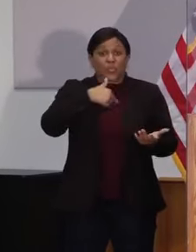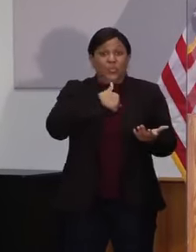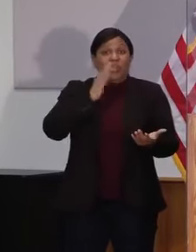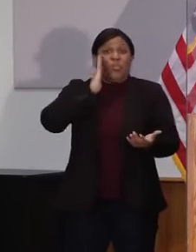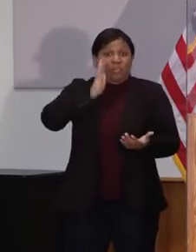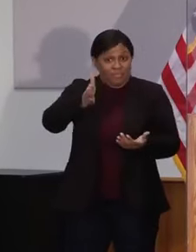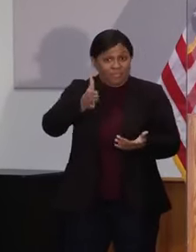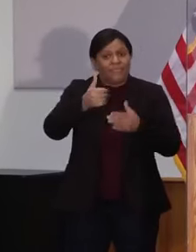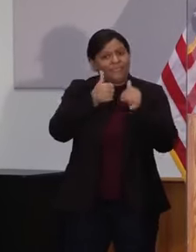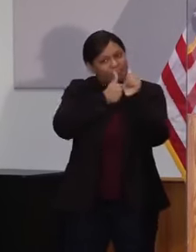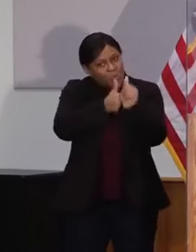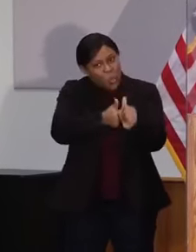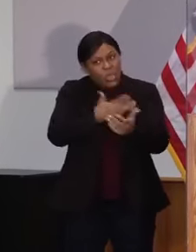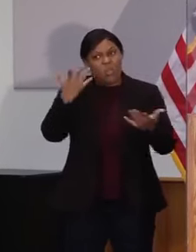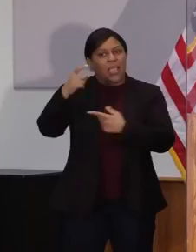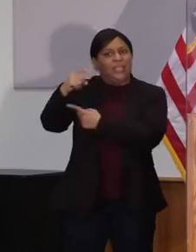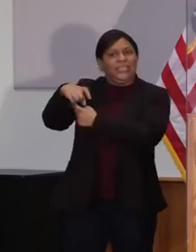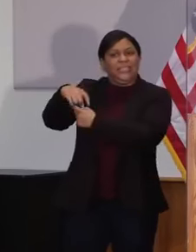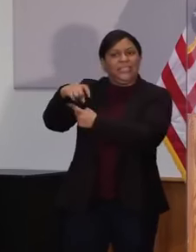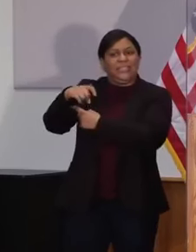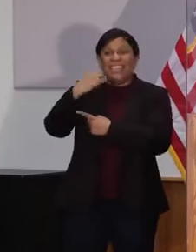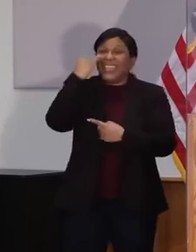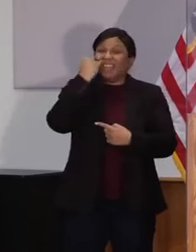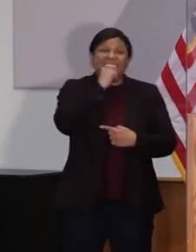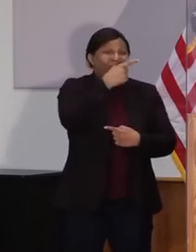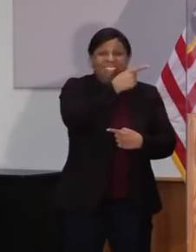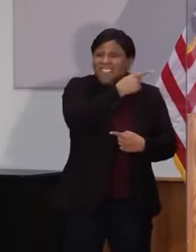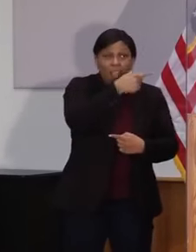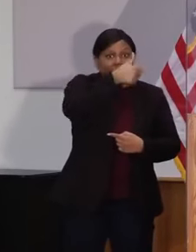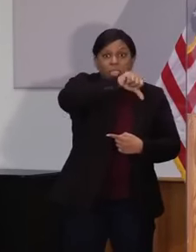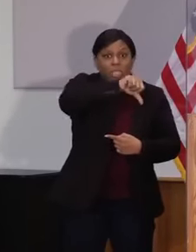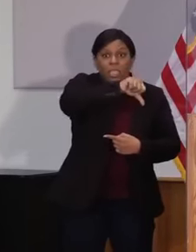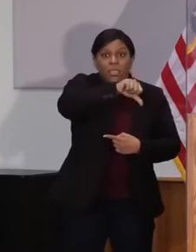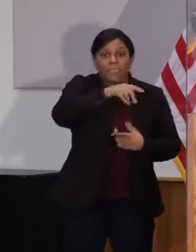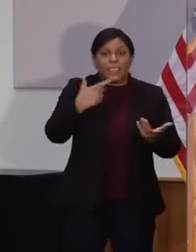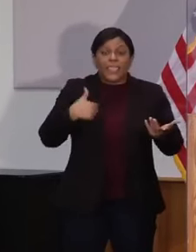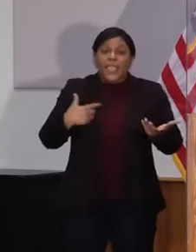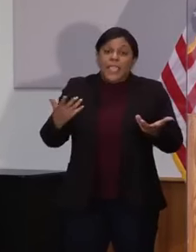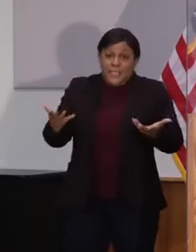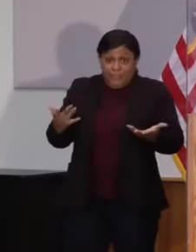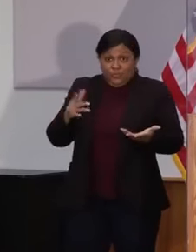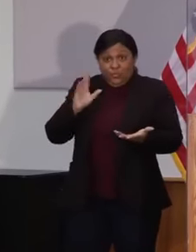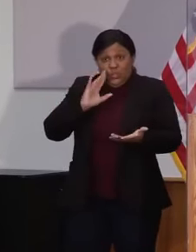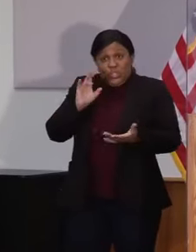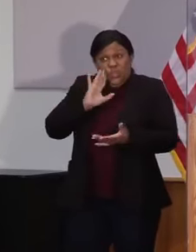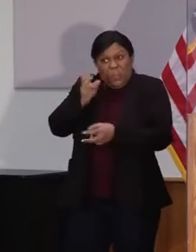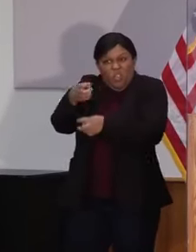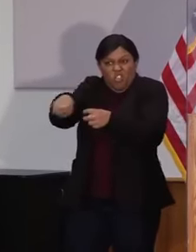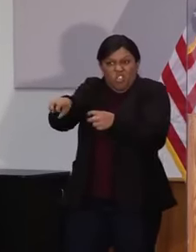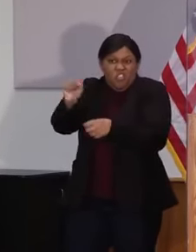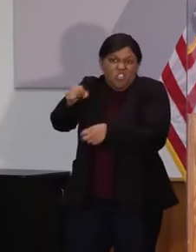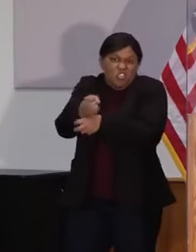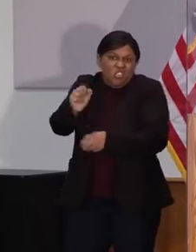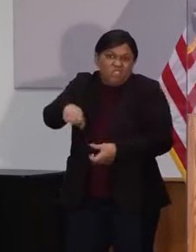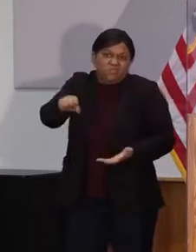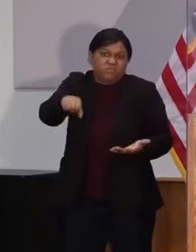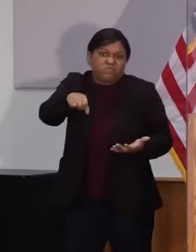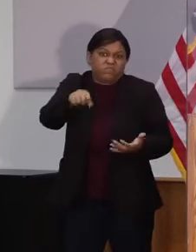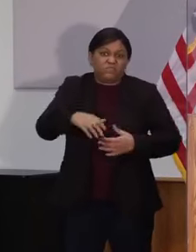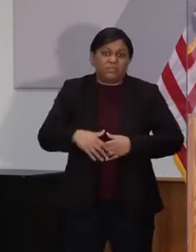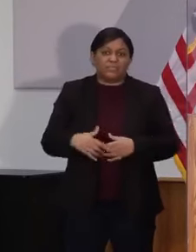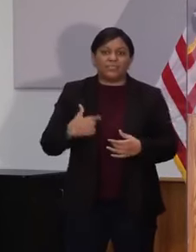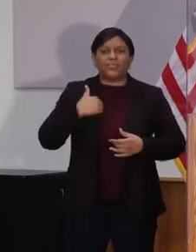be harder if we don't have their help, and it would go a long ways because the questions in here are very good. We all understand the tension that's going on